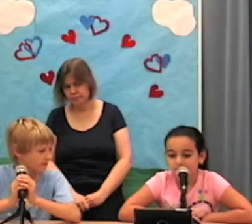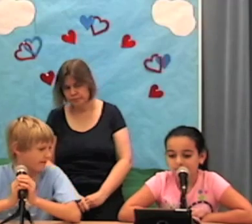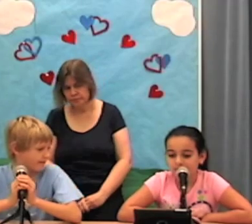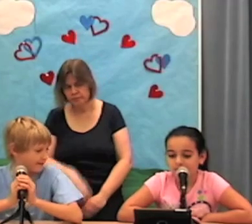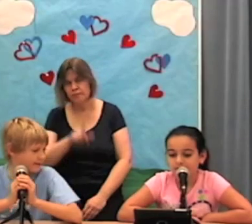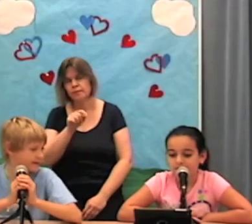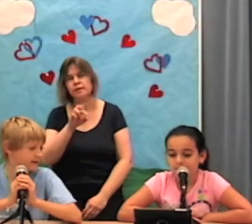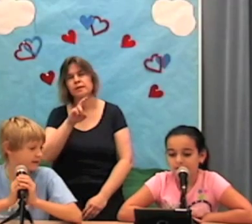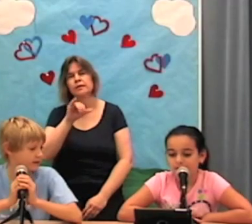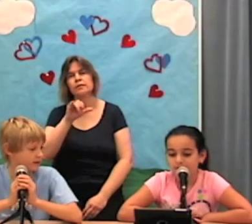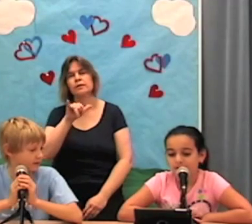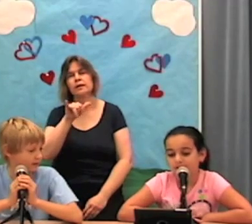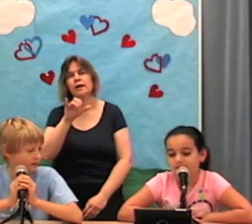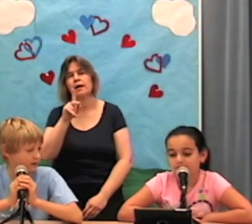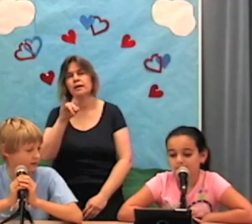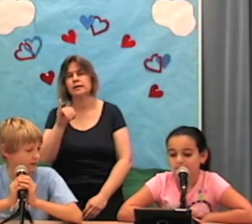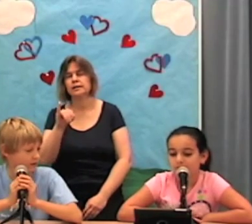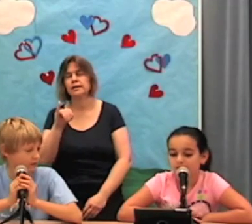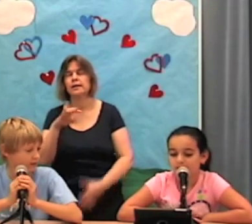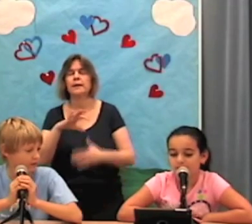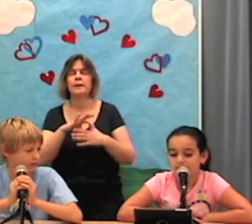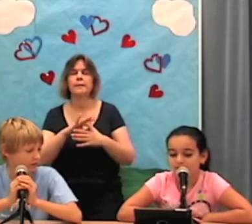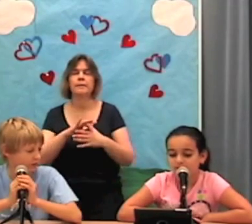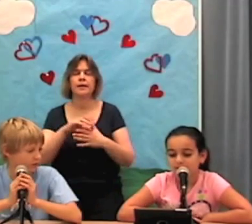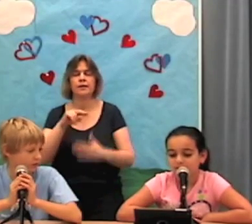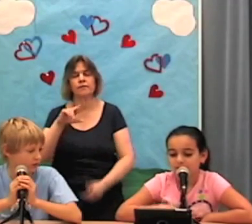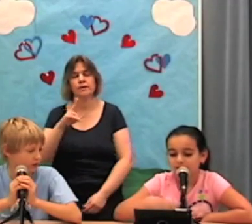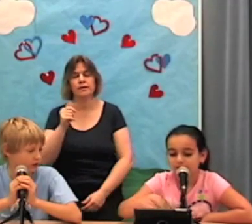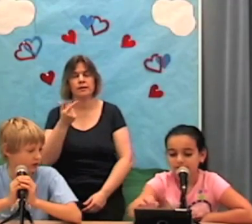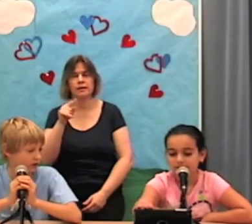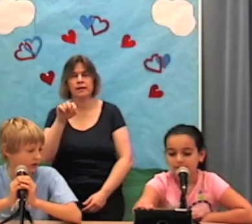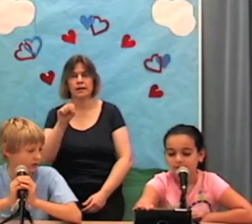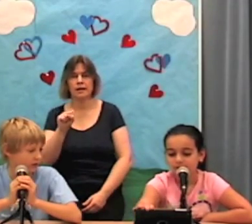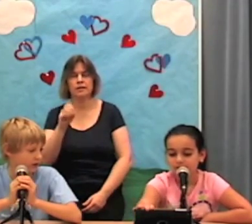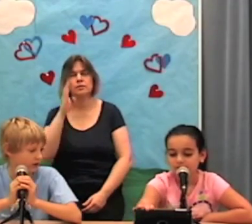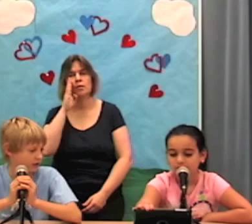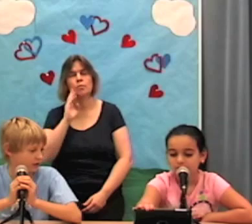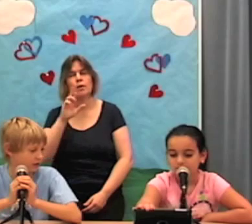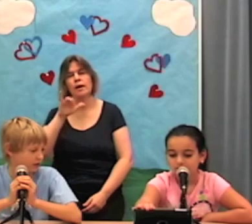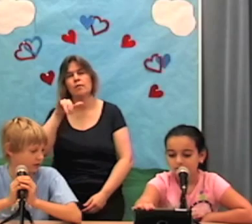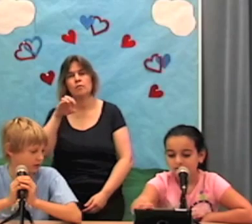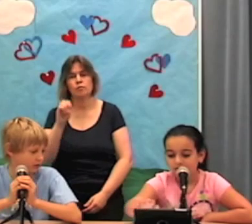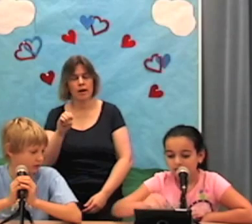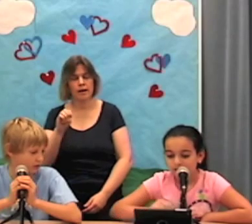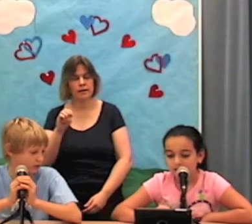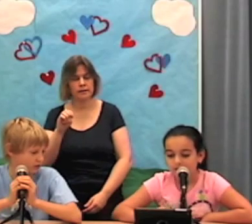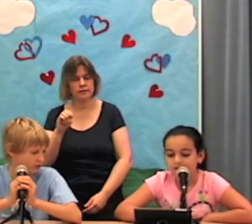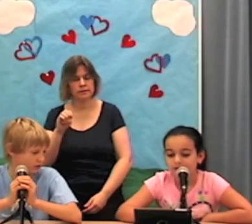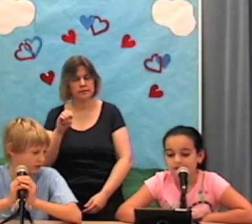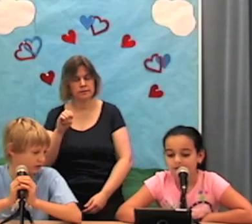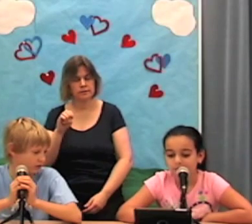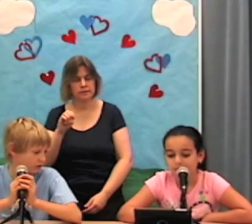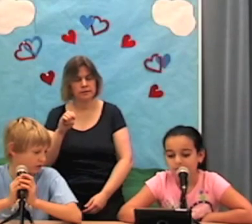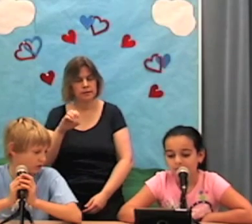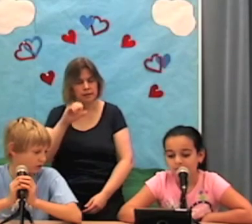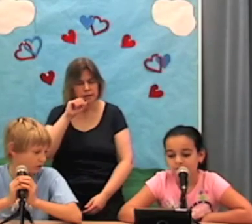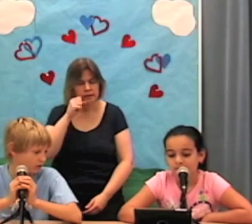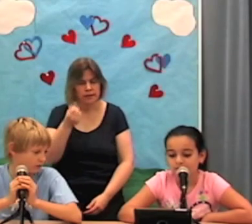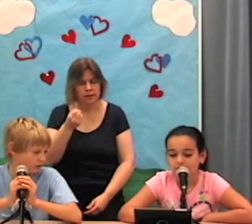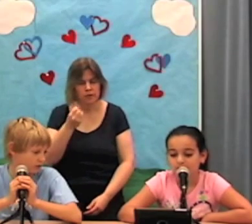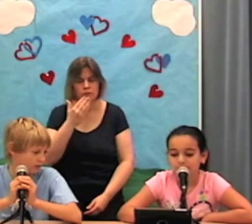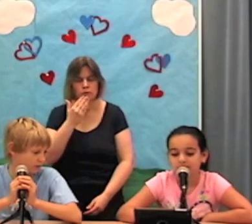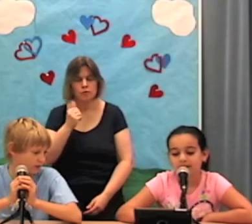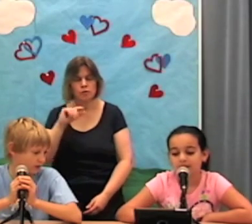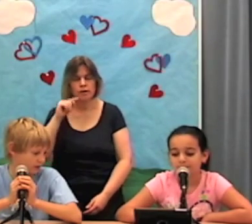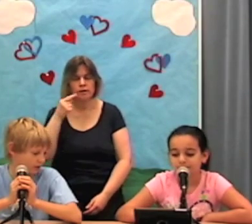teriyaki beef nuggets, brown rice, vegetable egg roll, grilled cheese sandwich, carrotini, sweet corn,